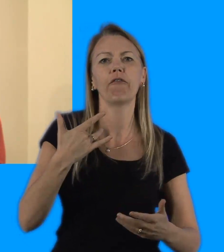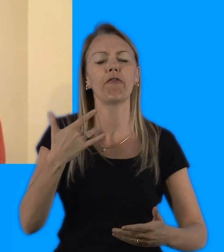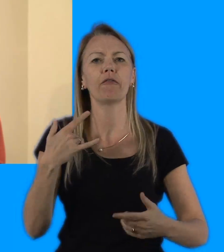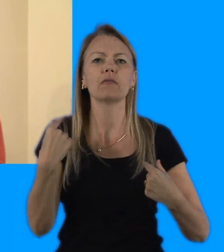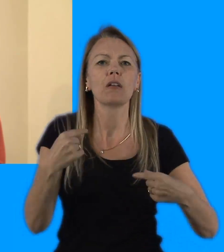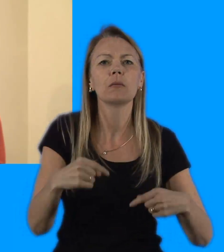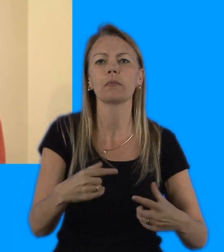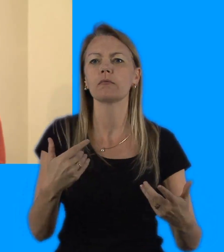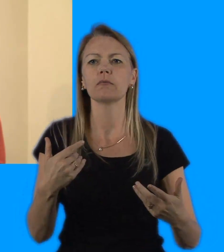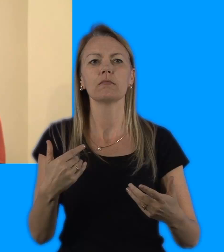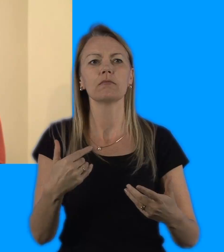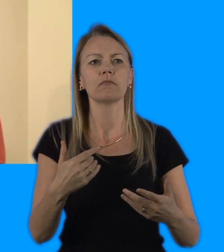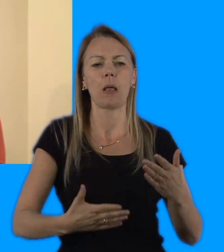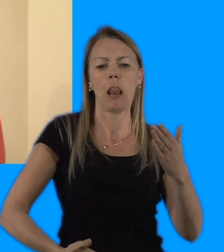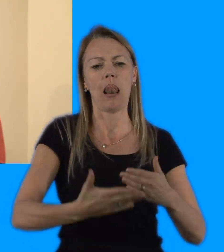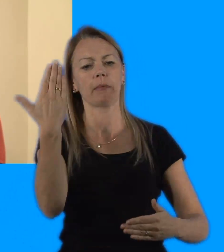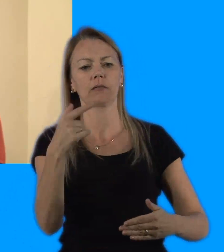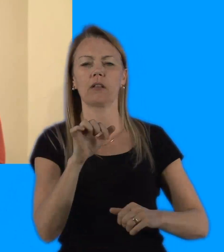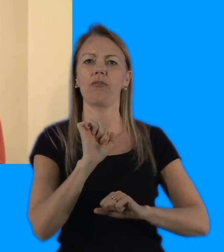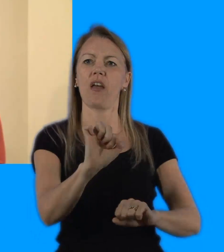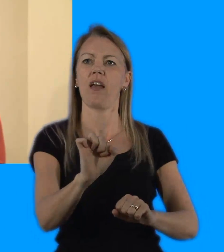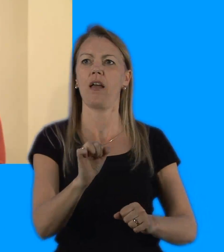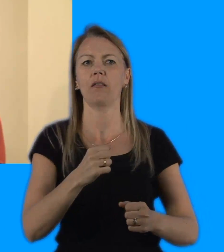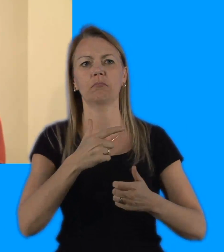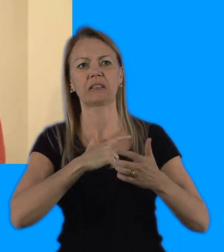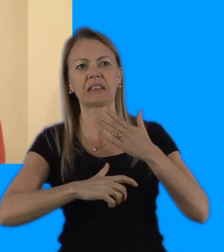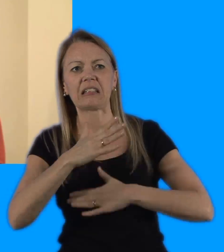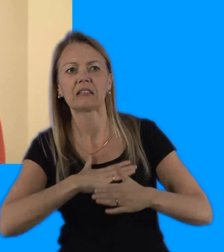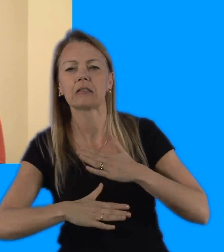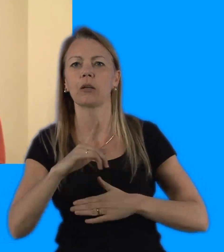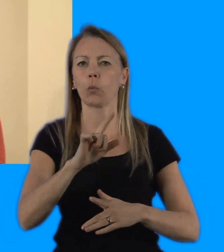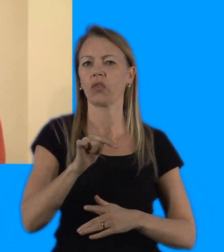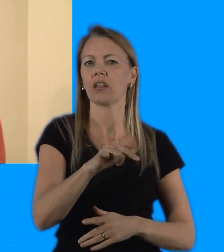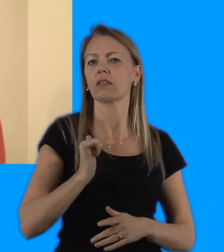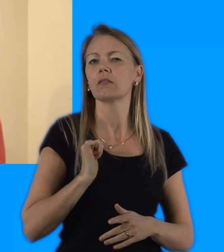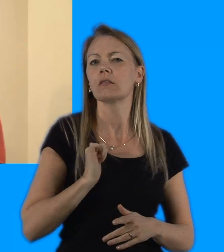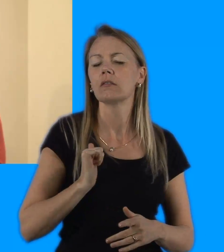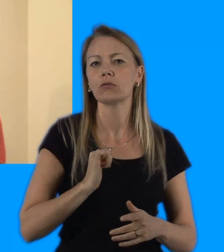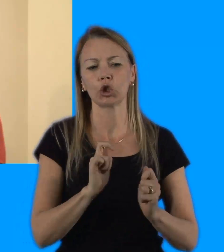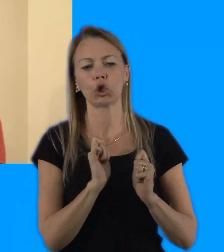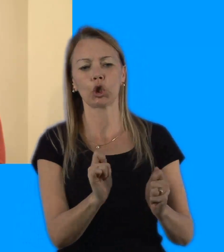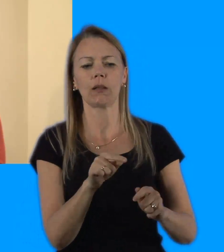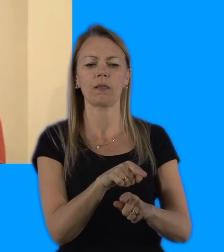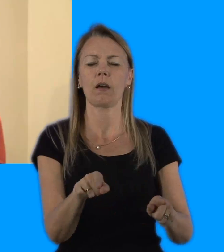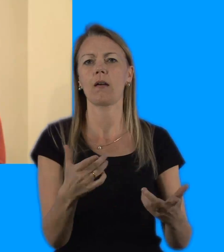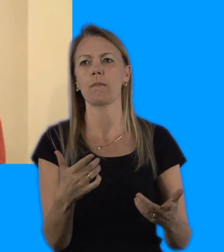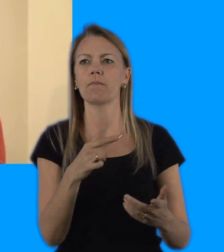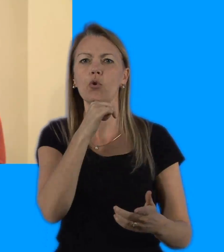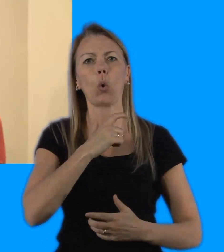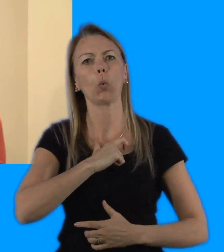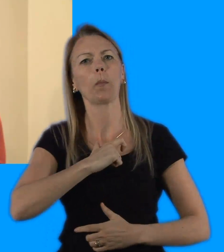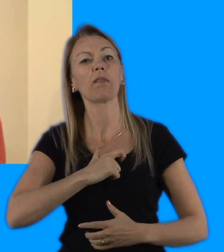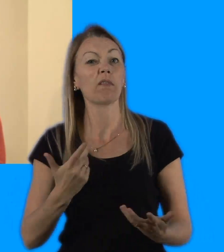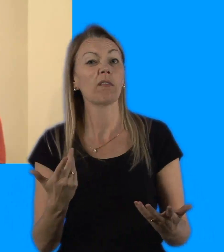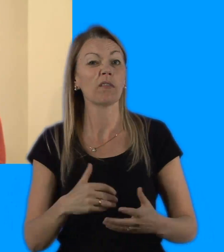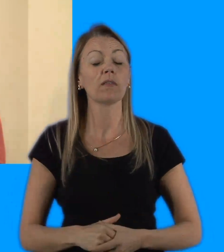capacities, entitlements, putting limits on the dignity and their expectations of being treated just like